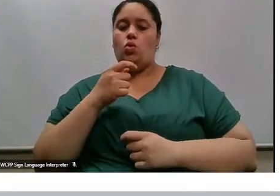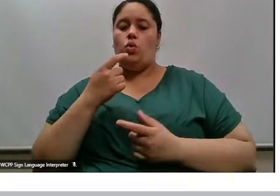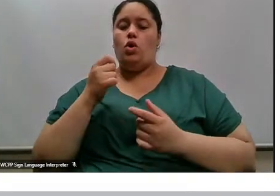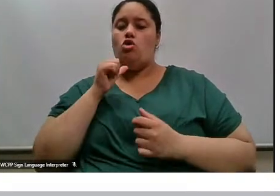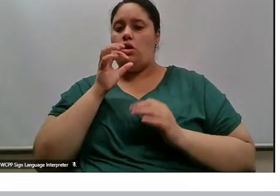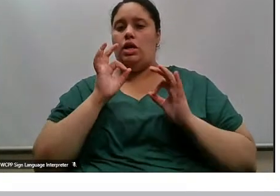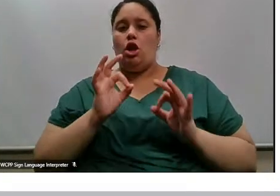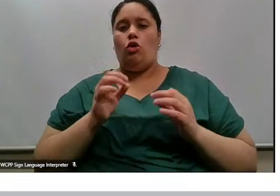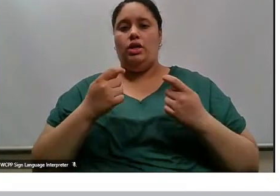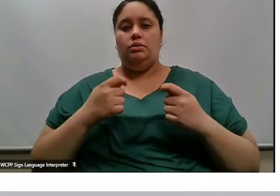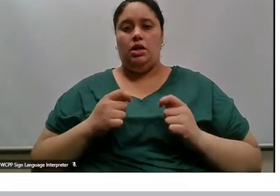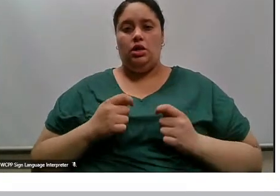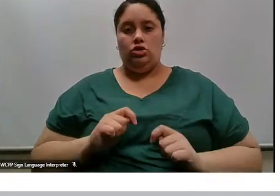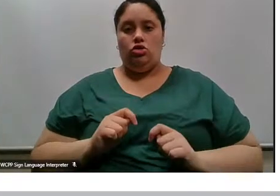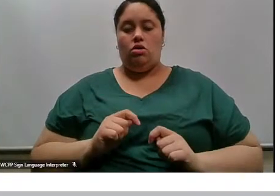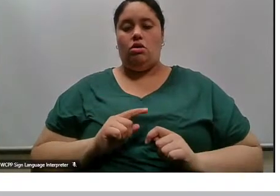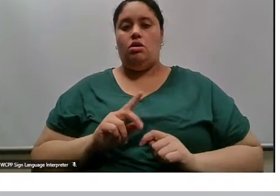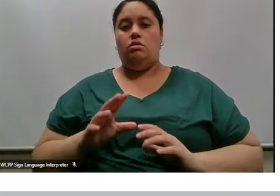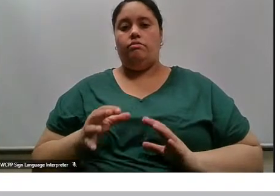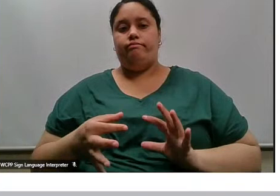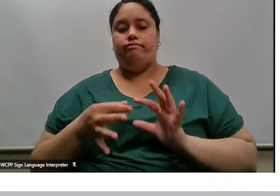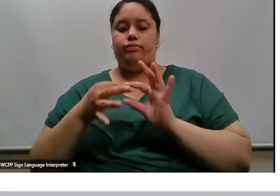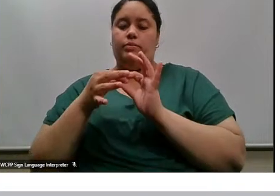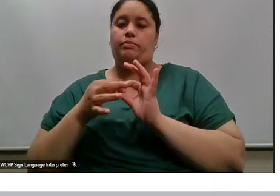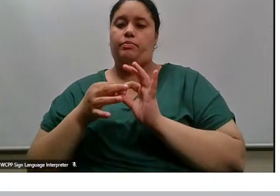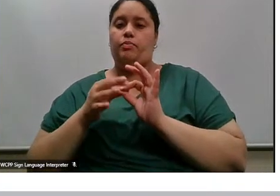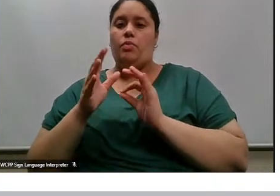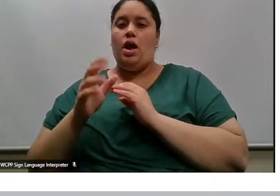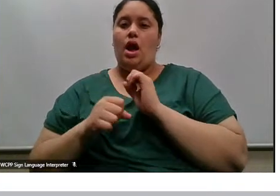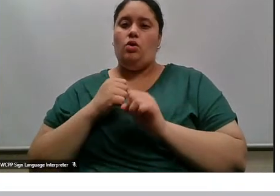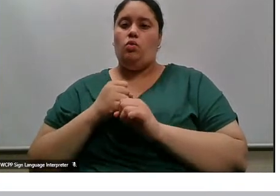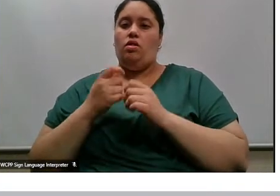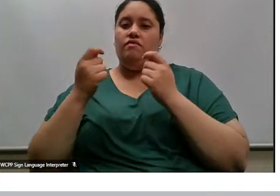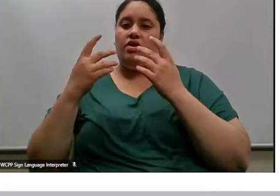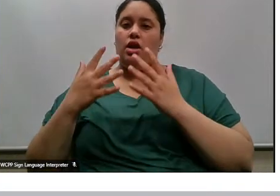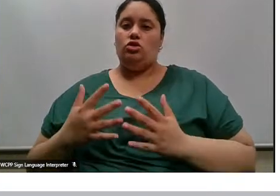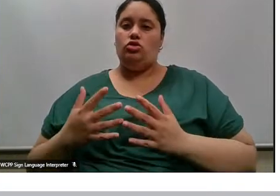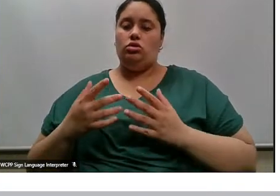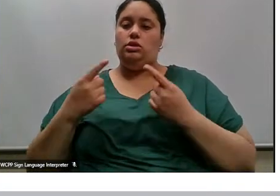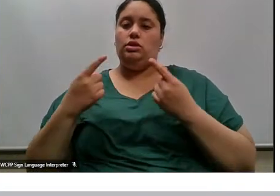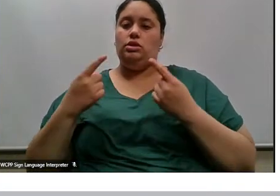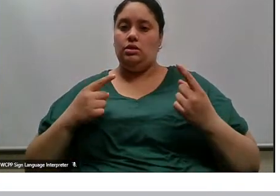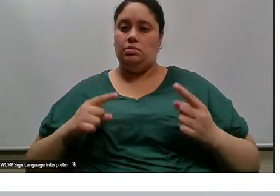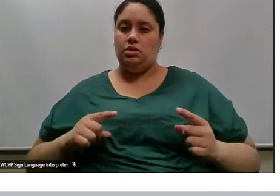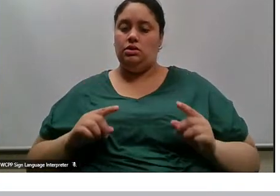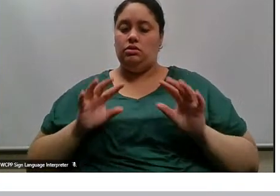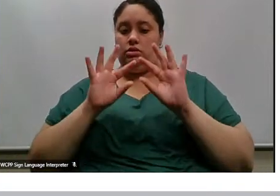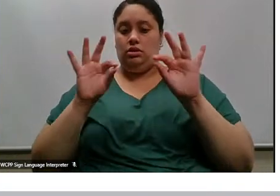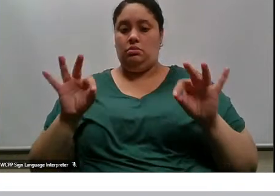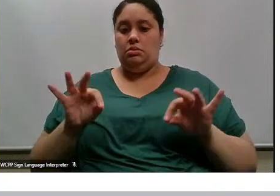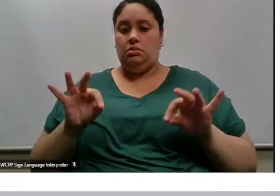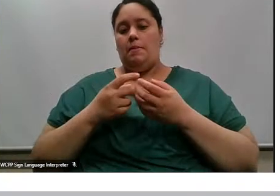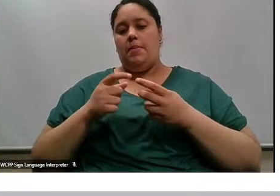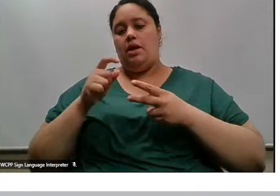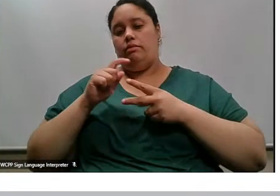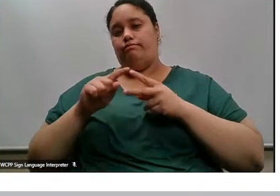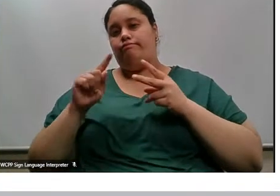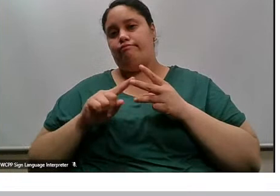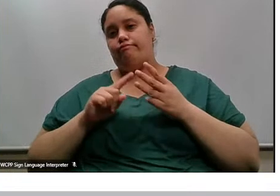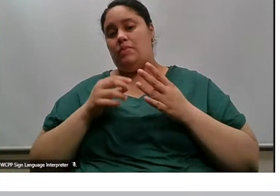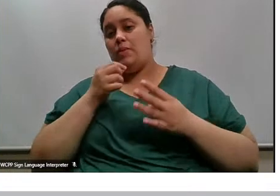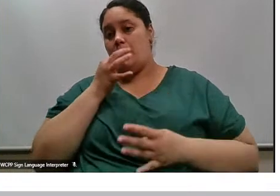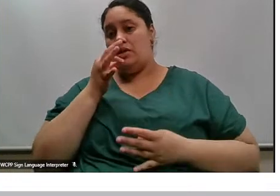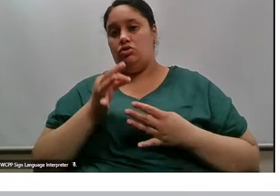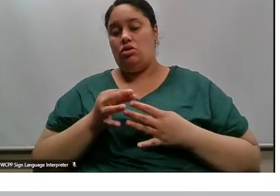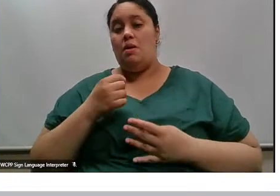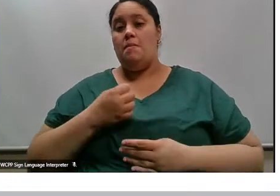expenditure, next to the annual financial statements, there are a number of amounts mentioned. Now, my impression is